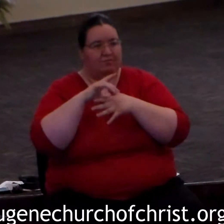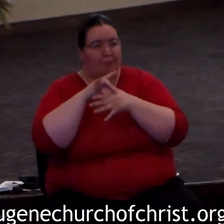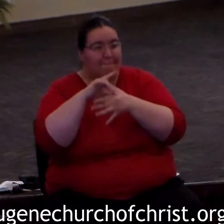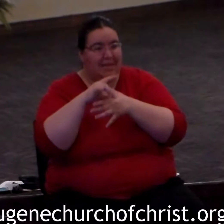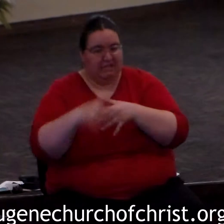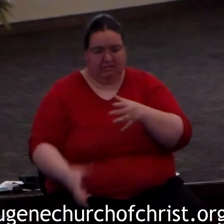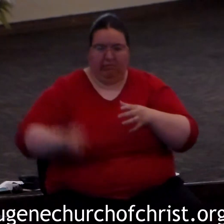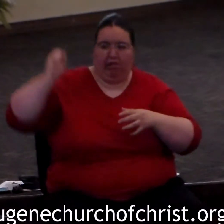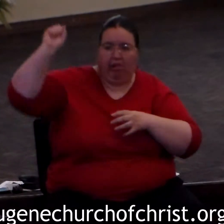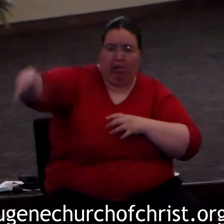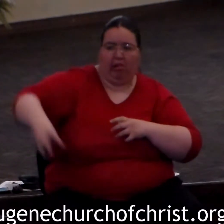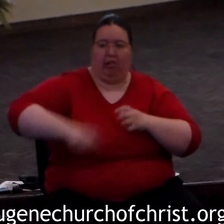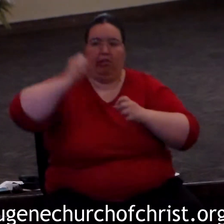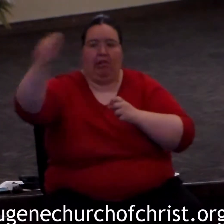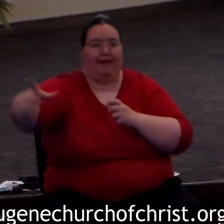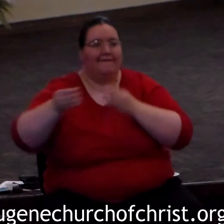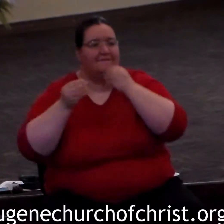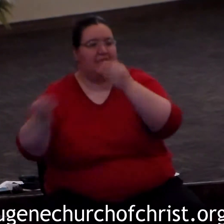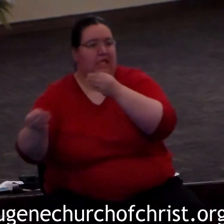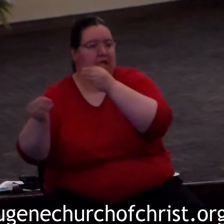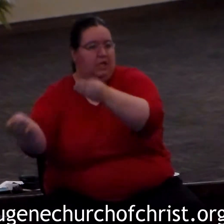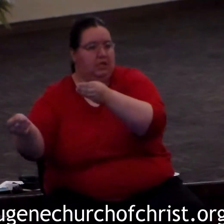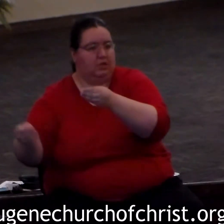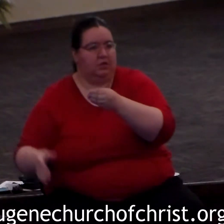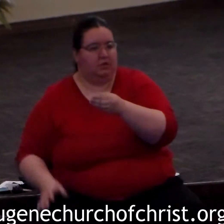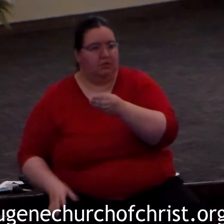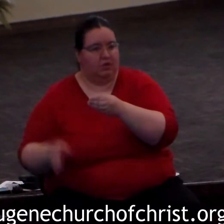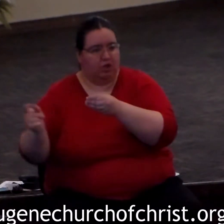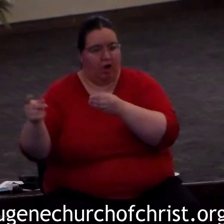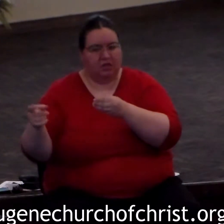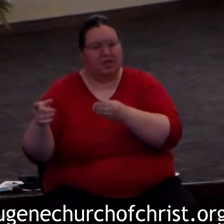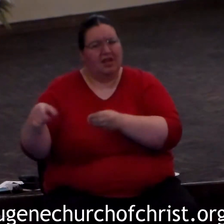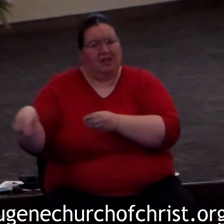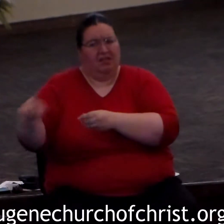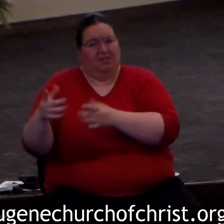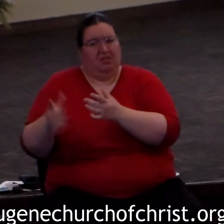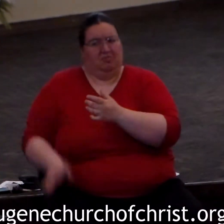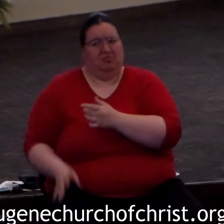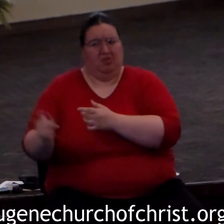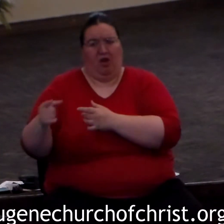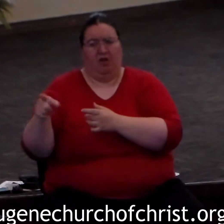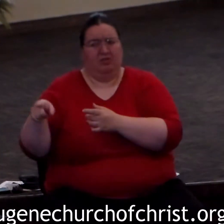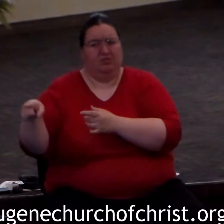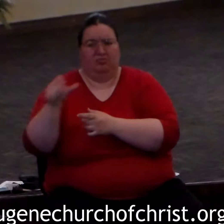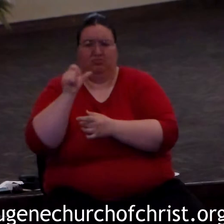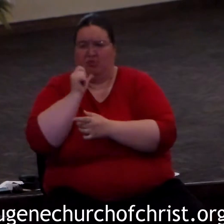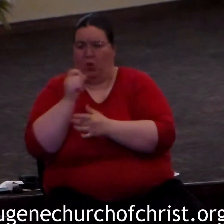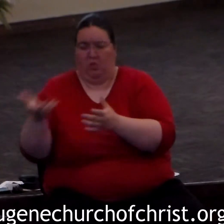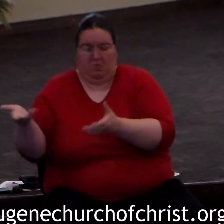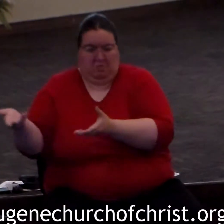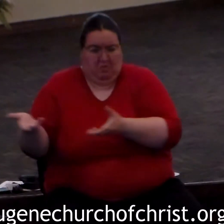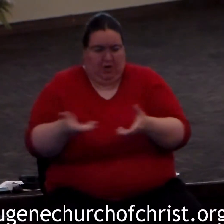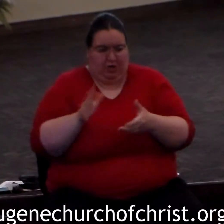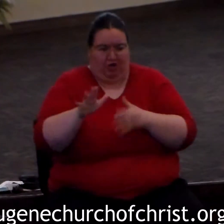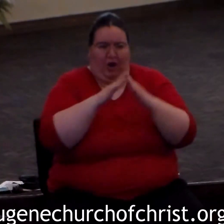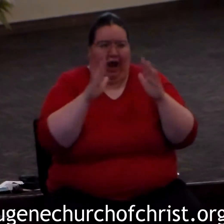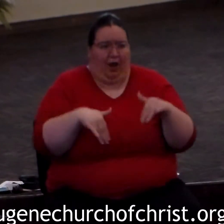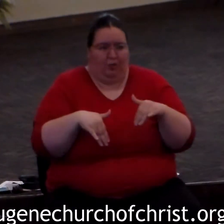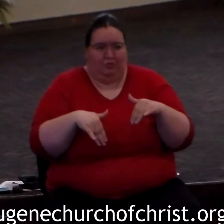house. These are not dogs that are going to hang out under your table. These are not dogs that you are going to put a sweater on. These are a very different kind of dog. And